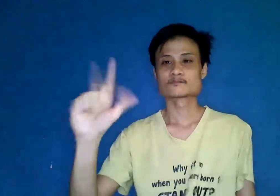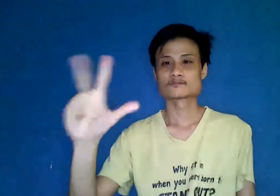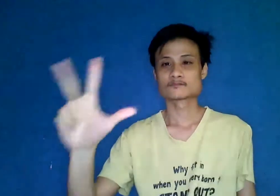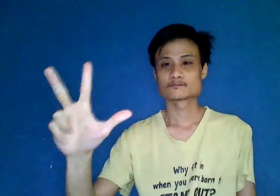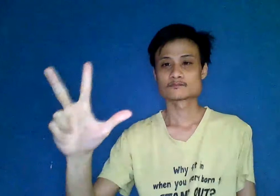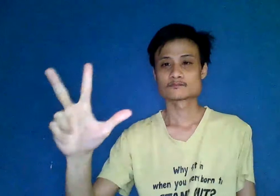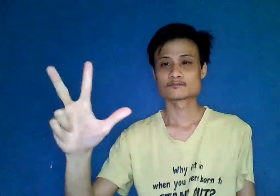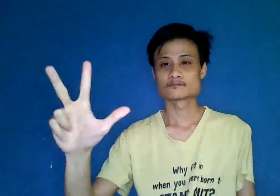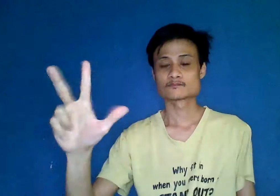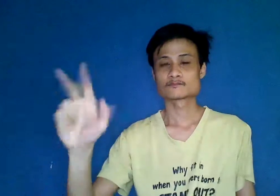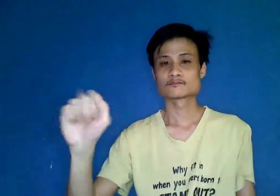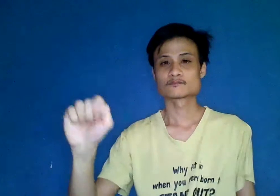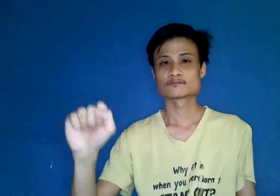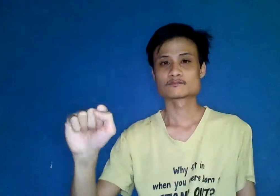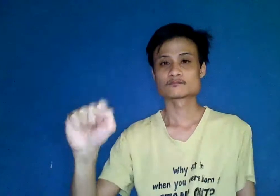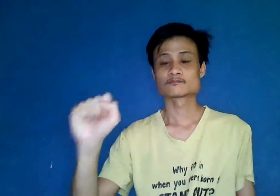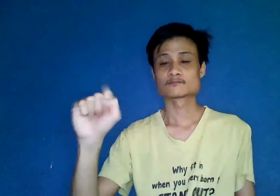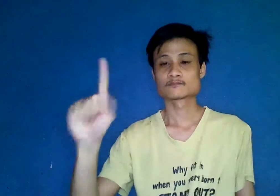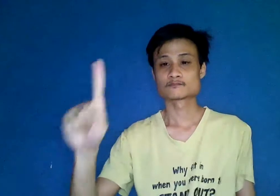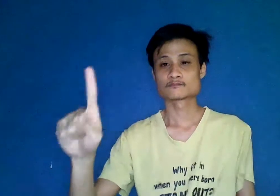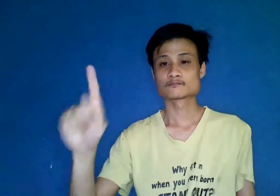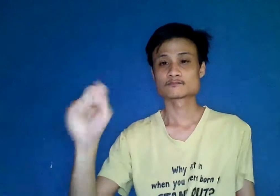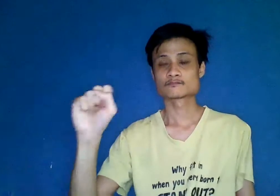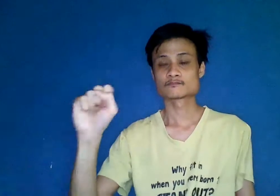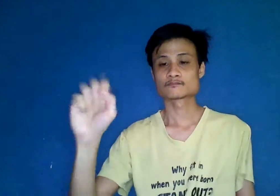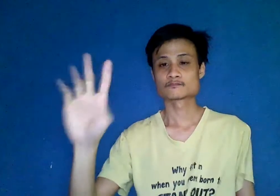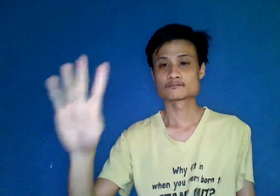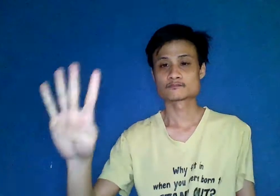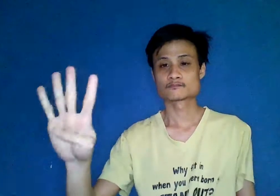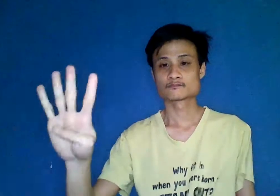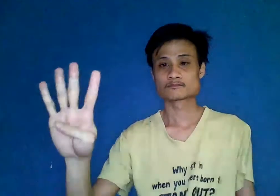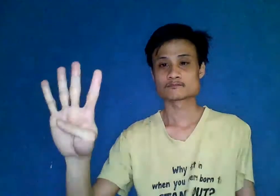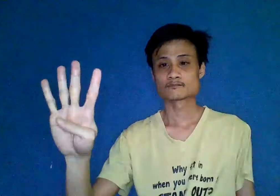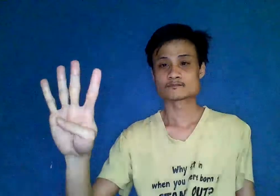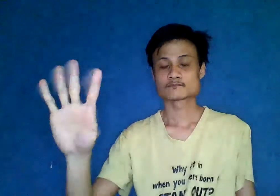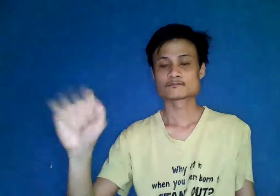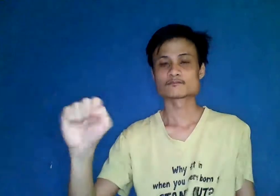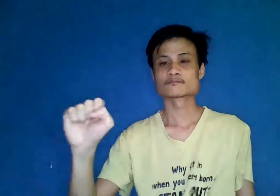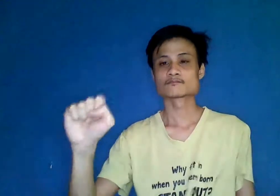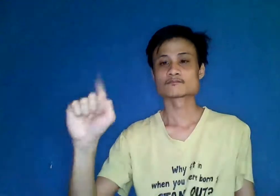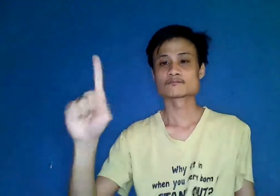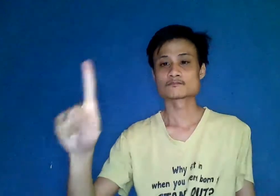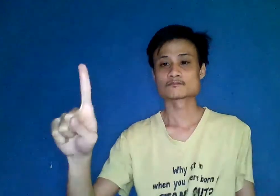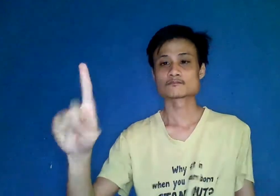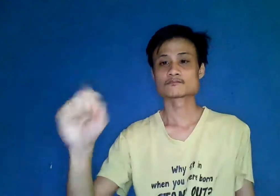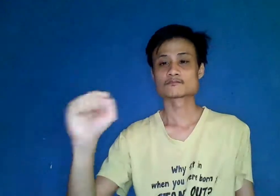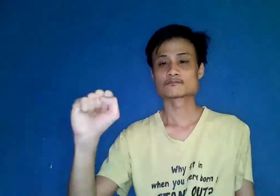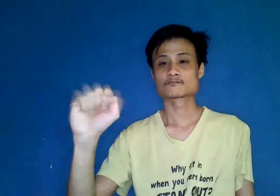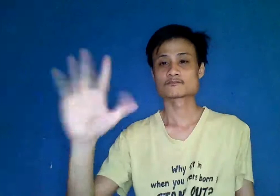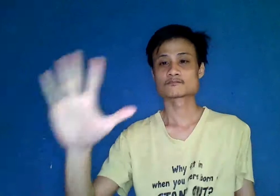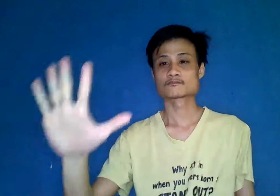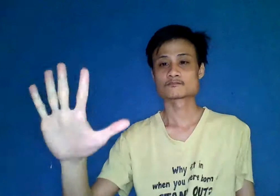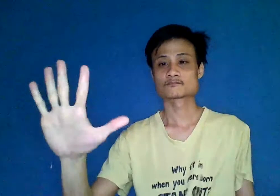years of following this project. Finally, it will be usable to all. I will be also